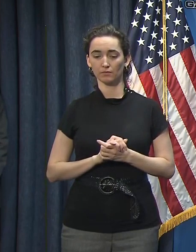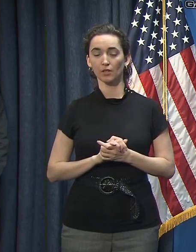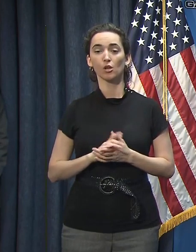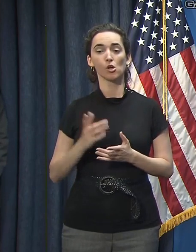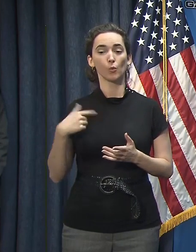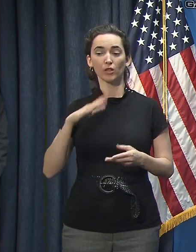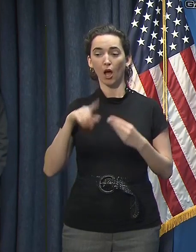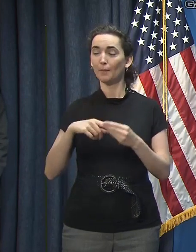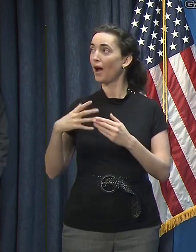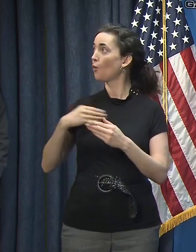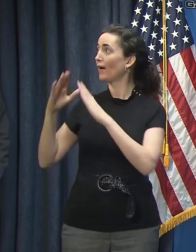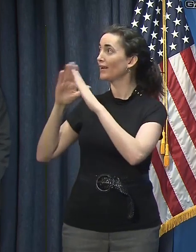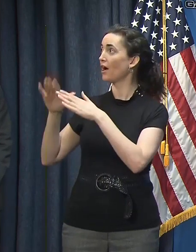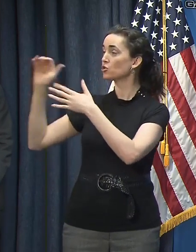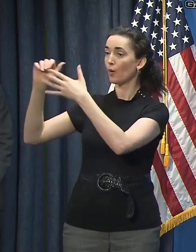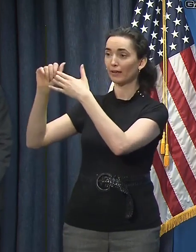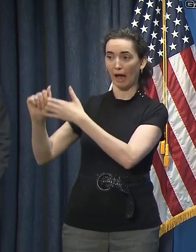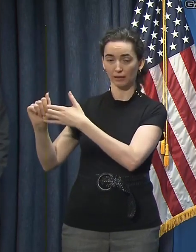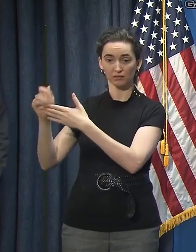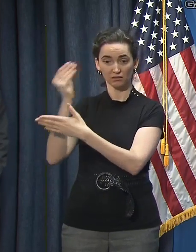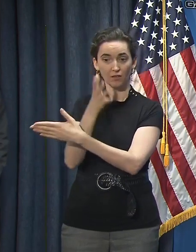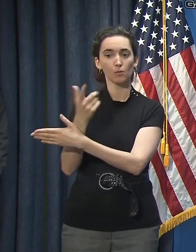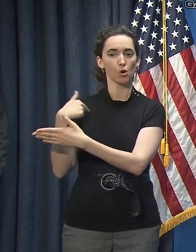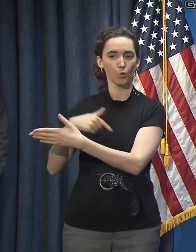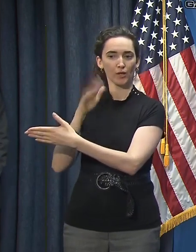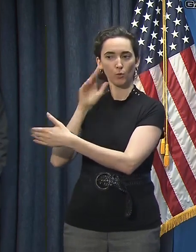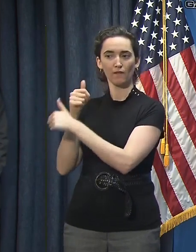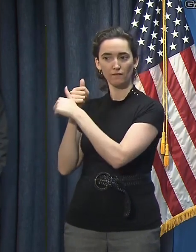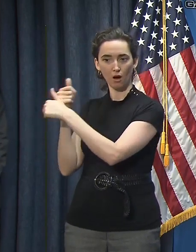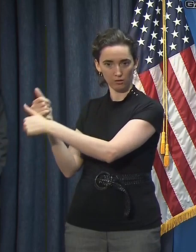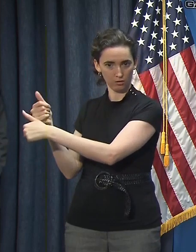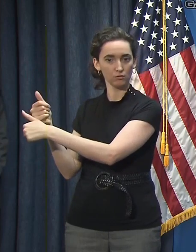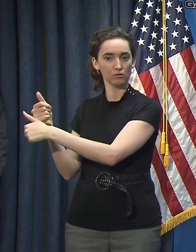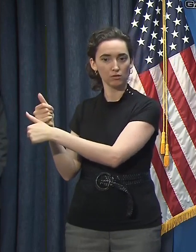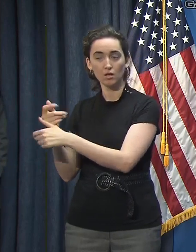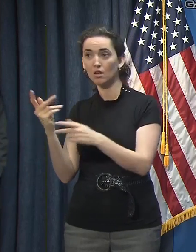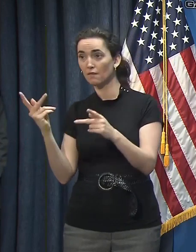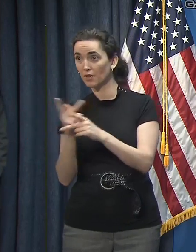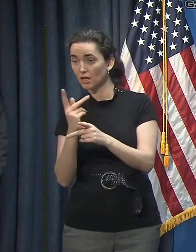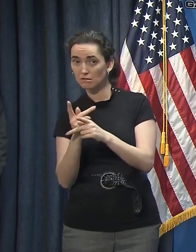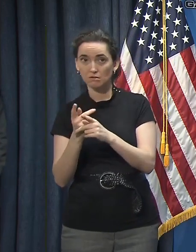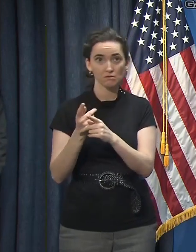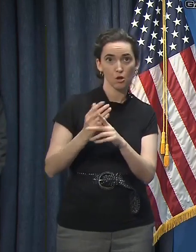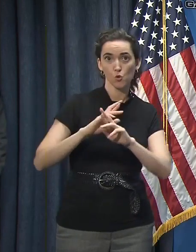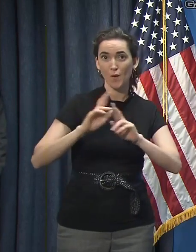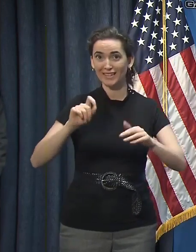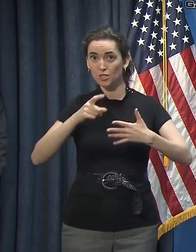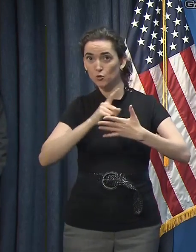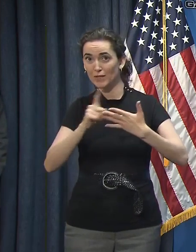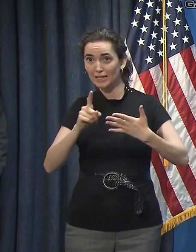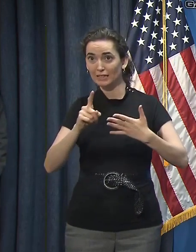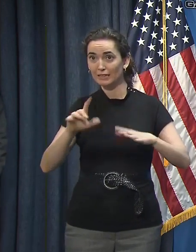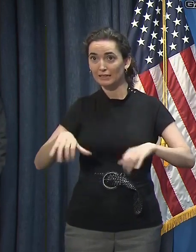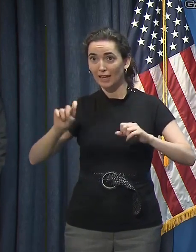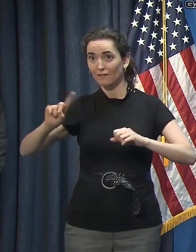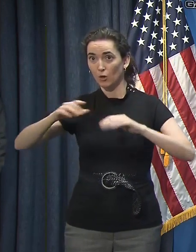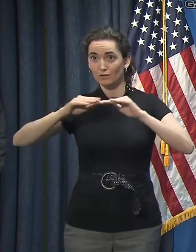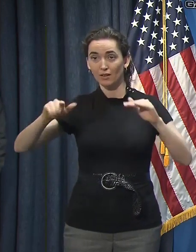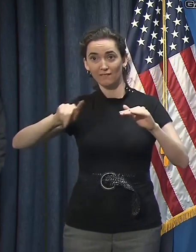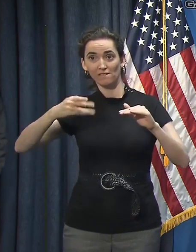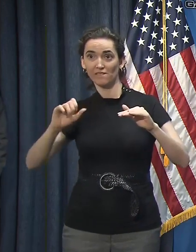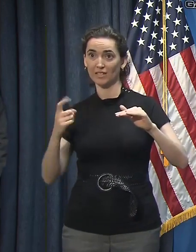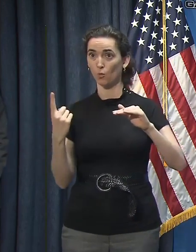White House guidelines that we would be following in order to figure out whether we transition this week to phase one or not. I